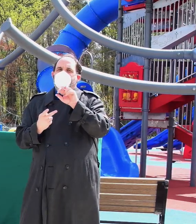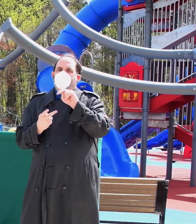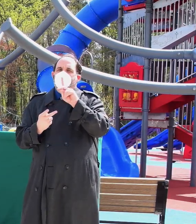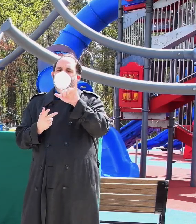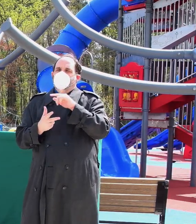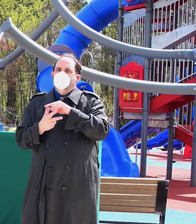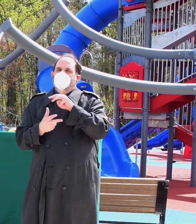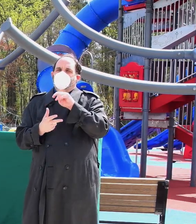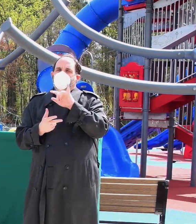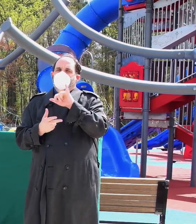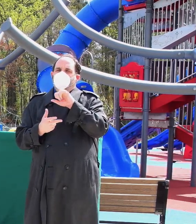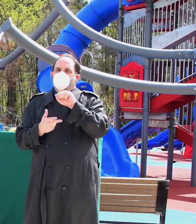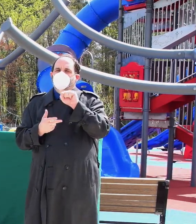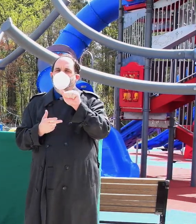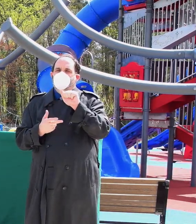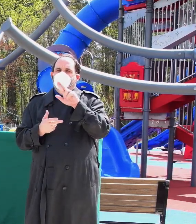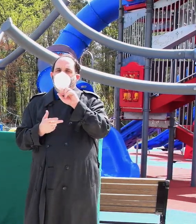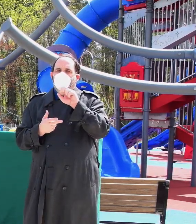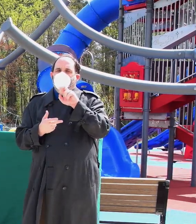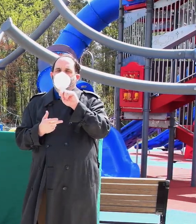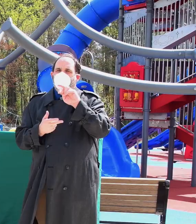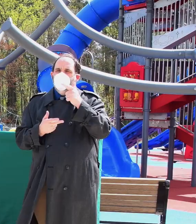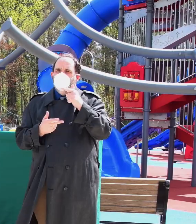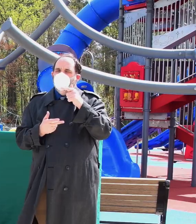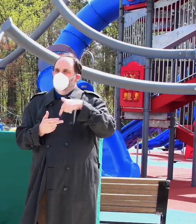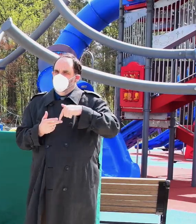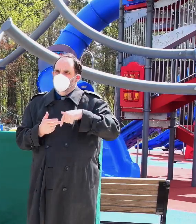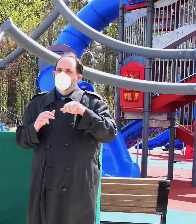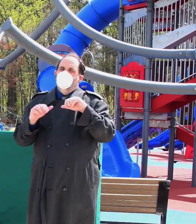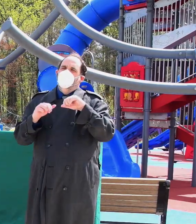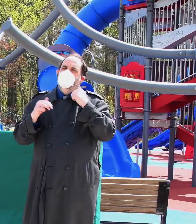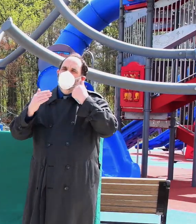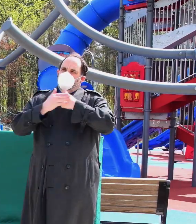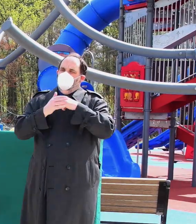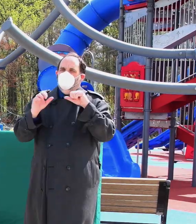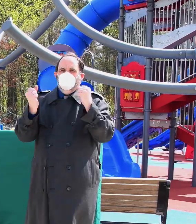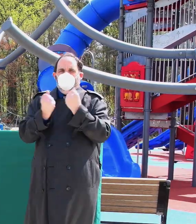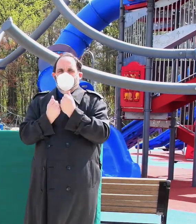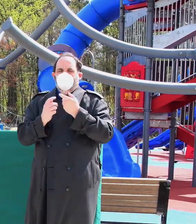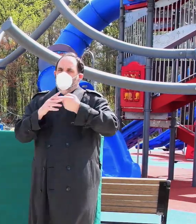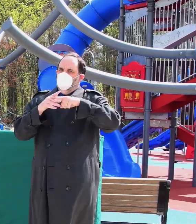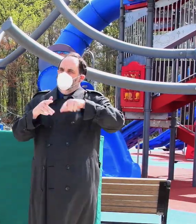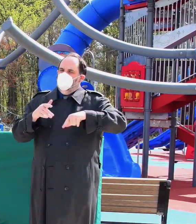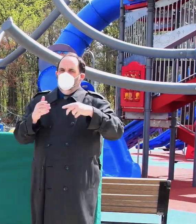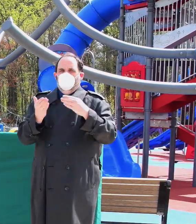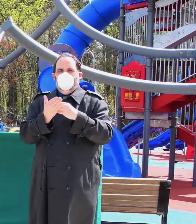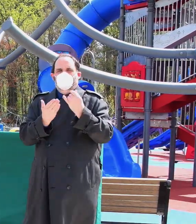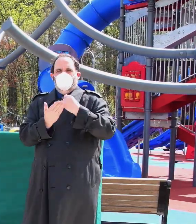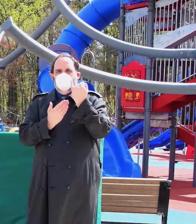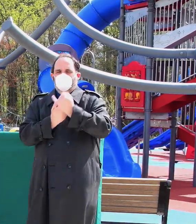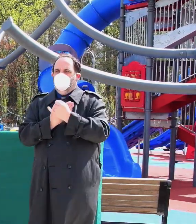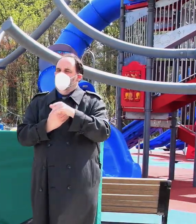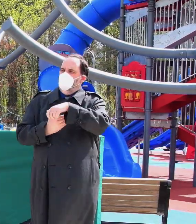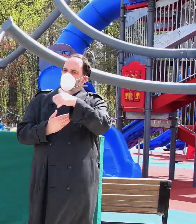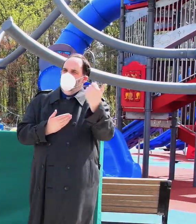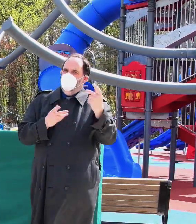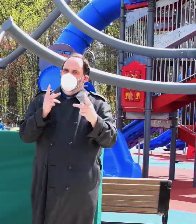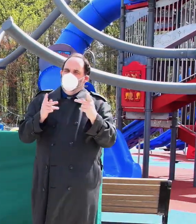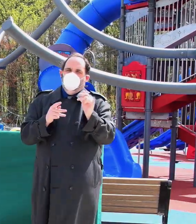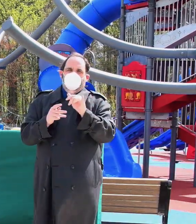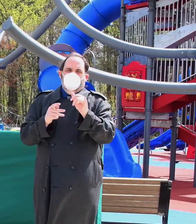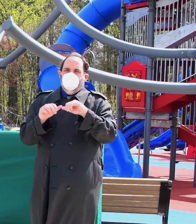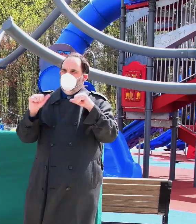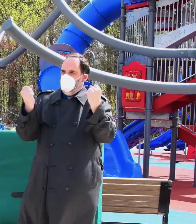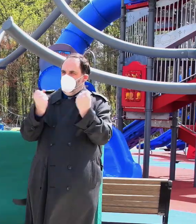Rosenberg from the Howard County Autism Society, who spearheaded this important initiative, as well as others from the Howard